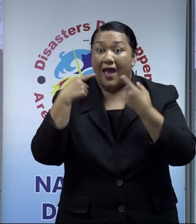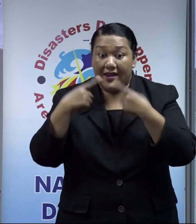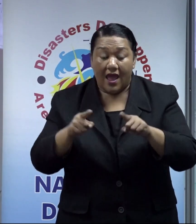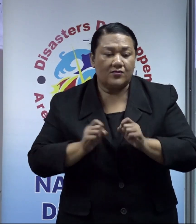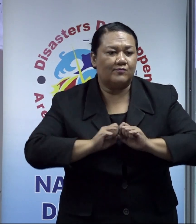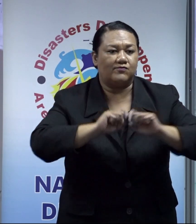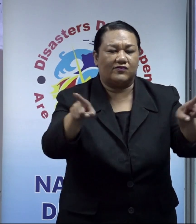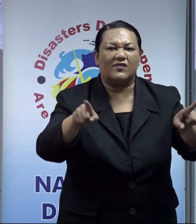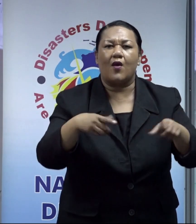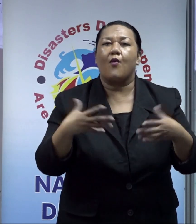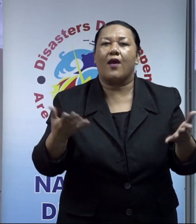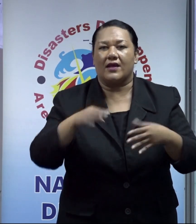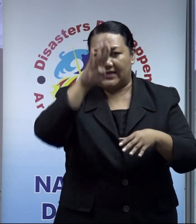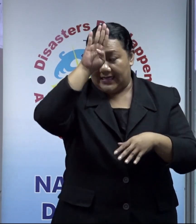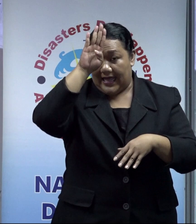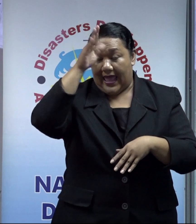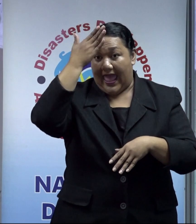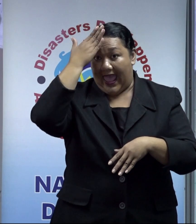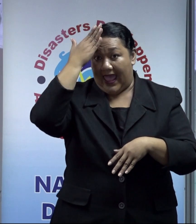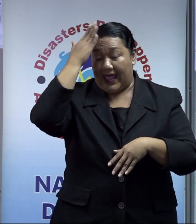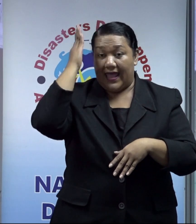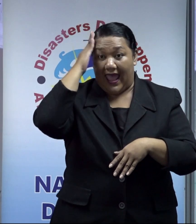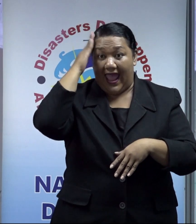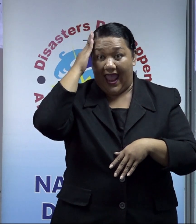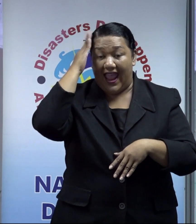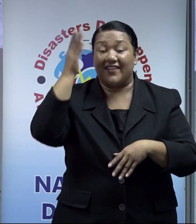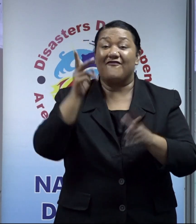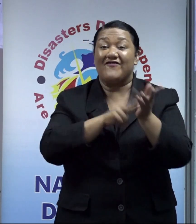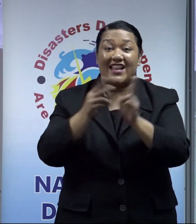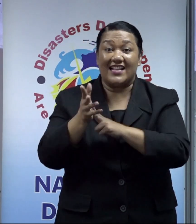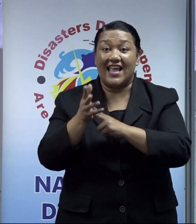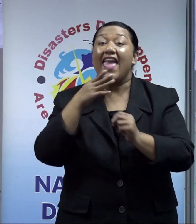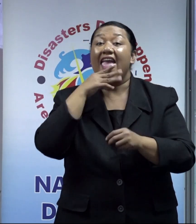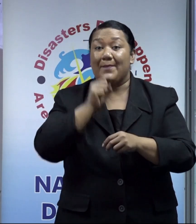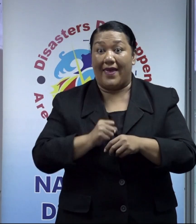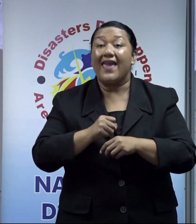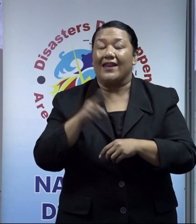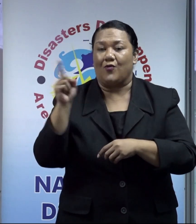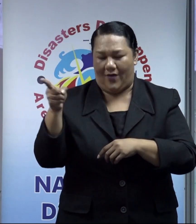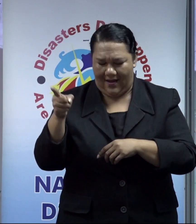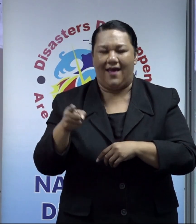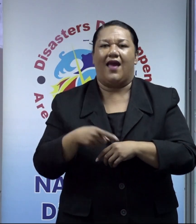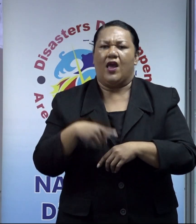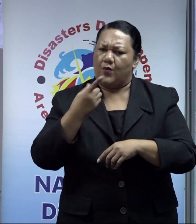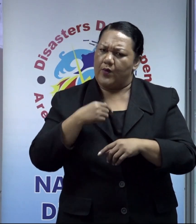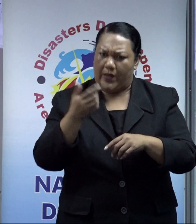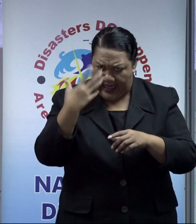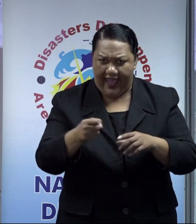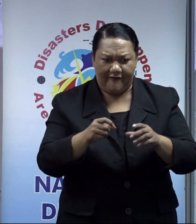DEC, through those established communications, informations are being issued for them to inform their respective community